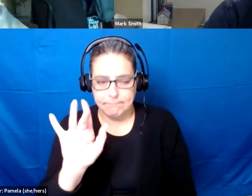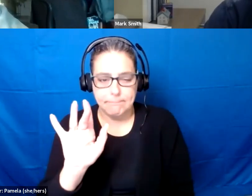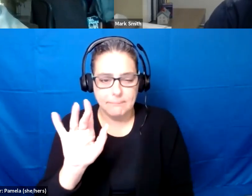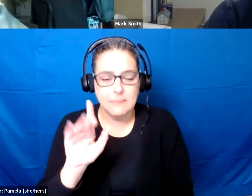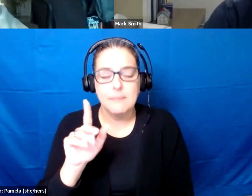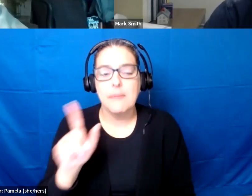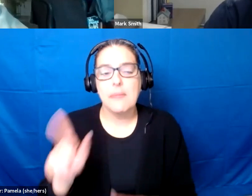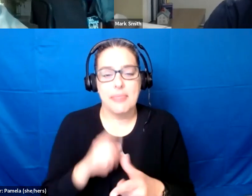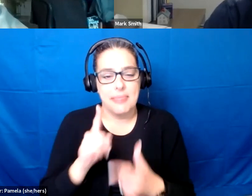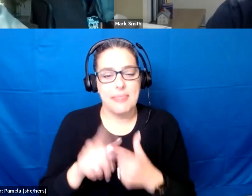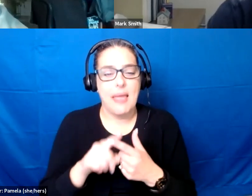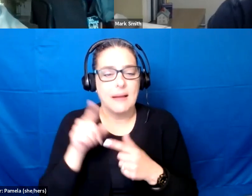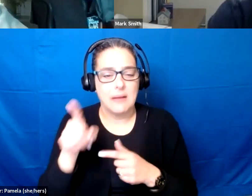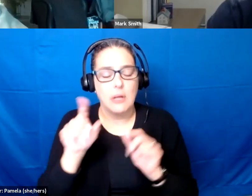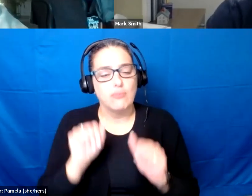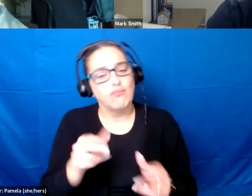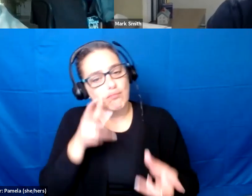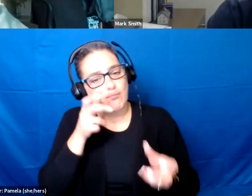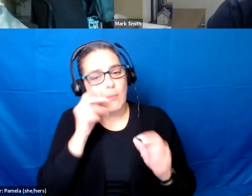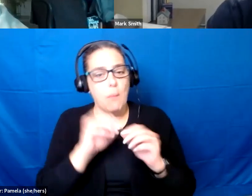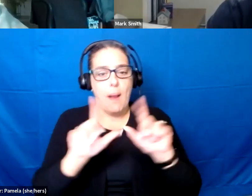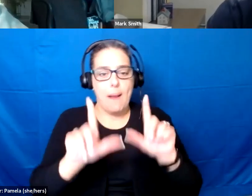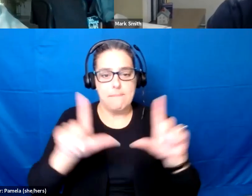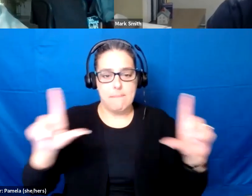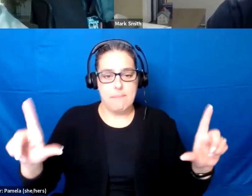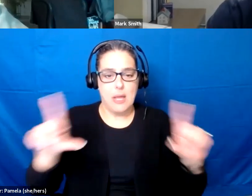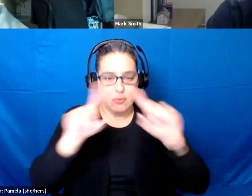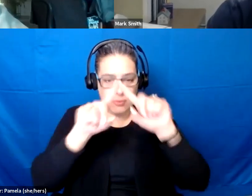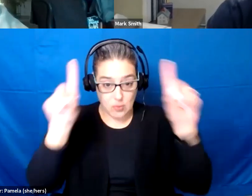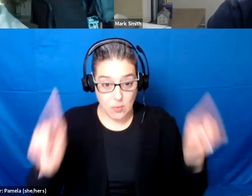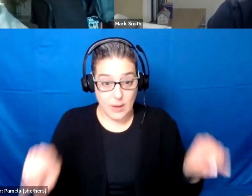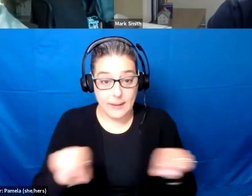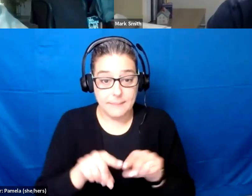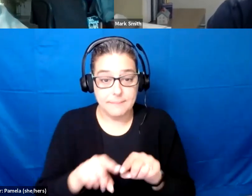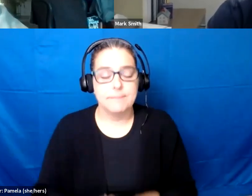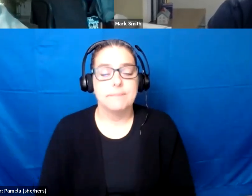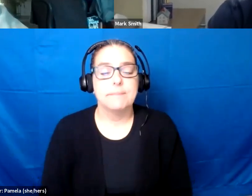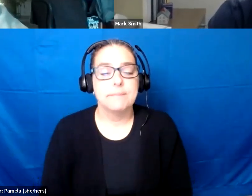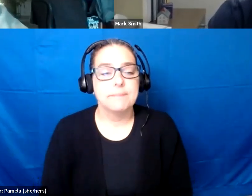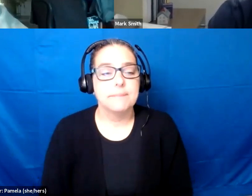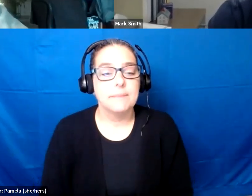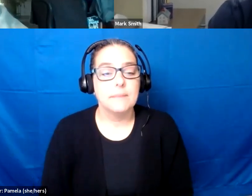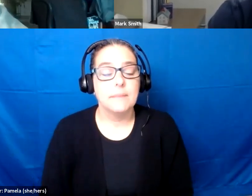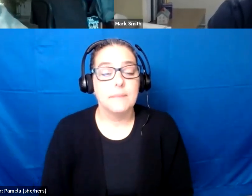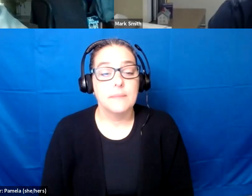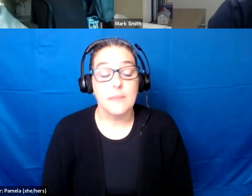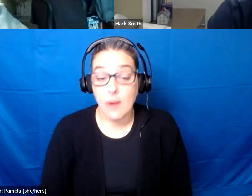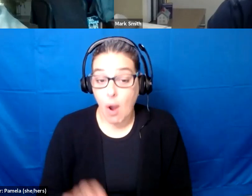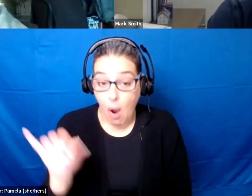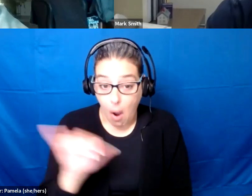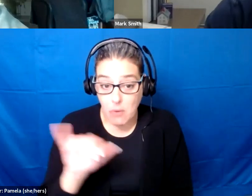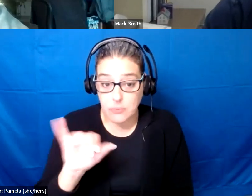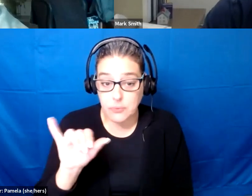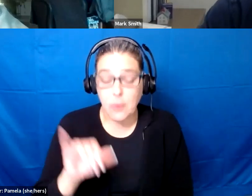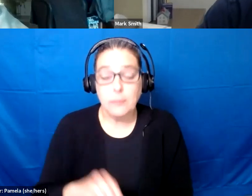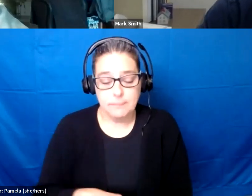Also, another option is when people are doing presentations,